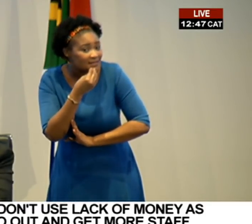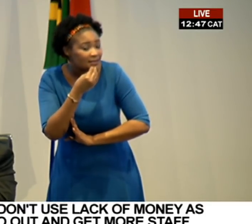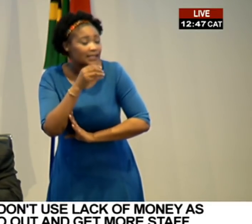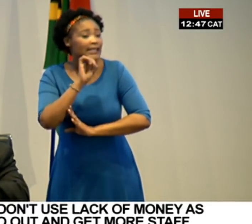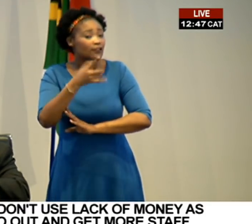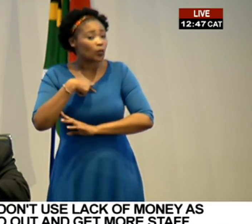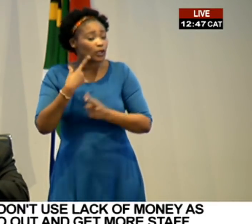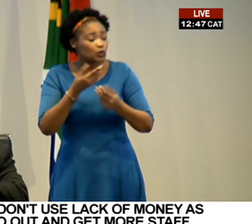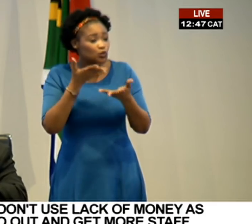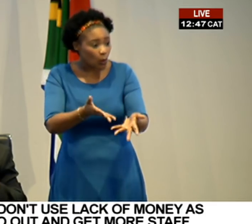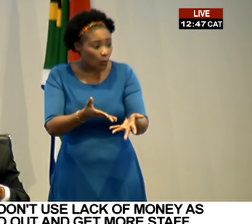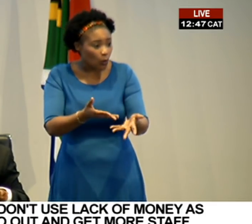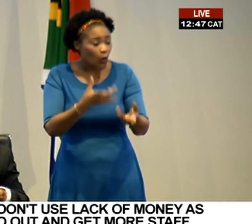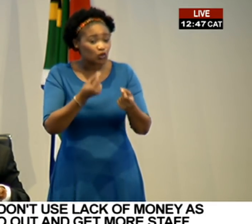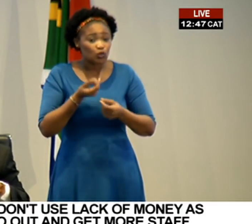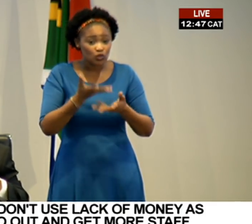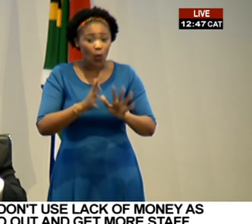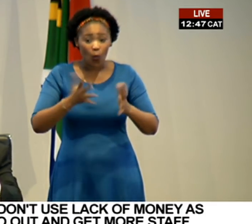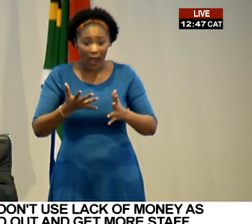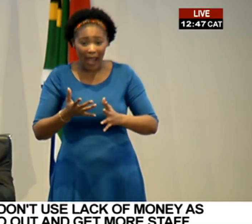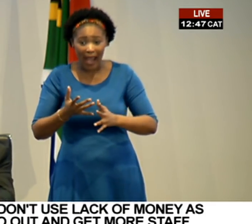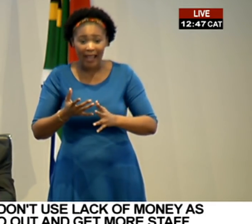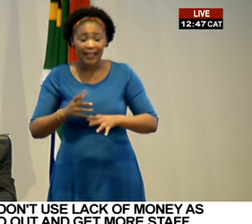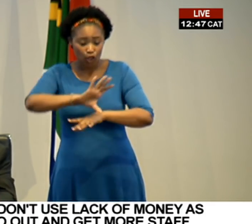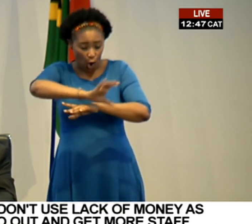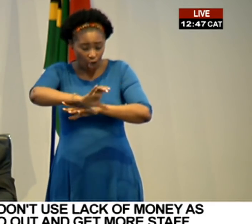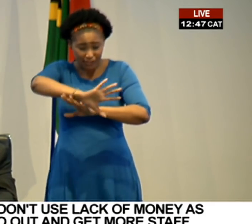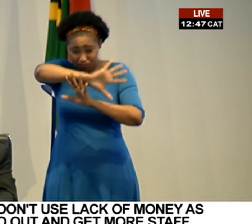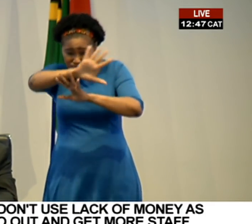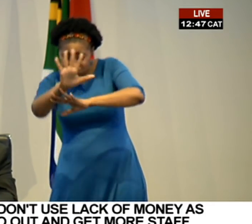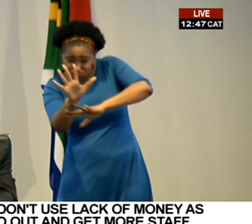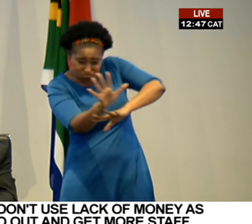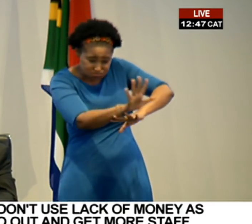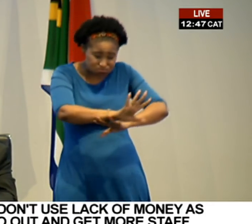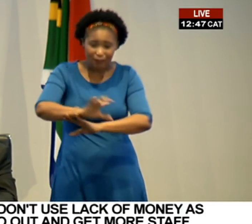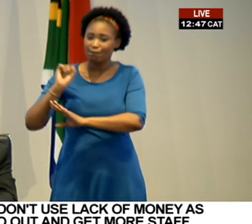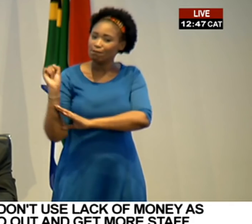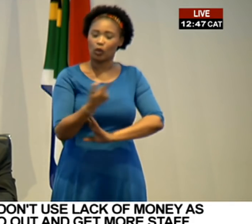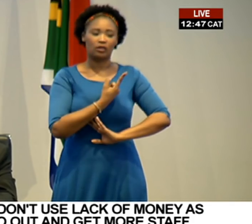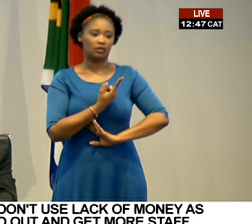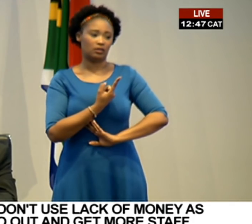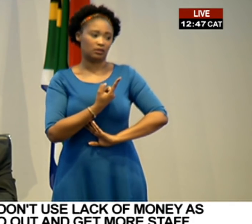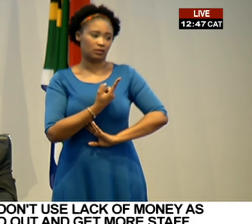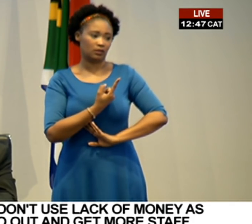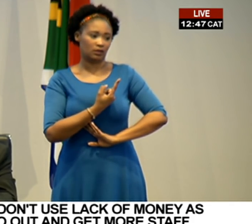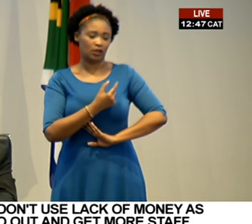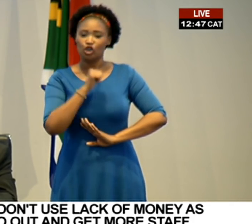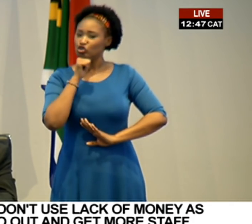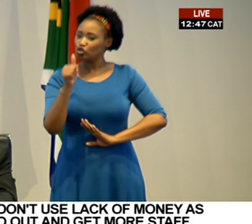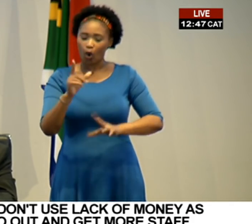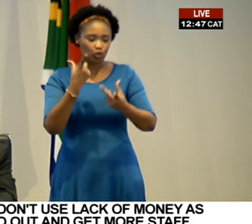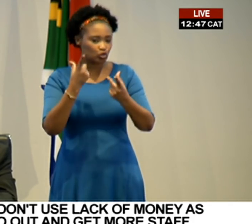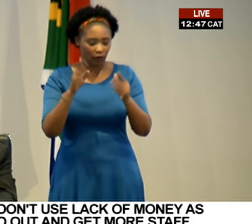so right across the board, and we don't